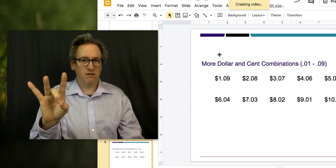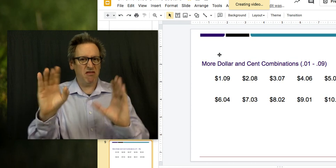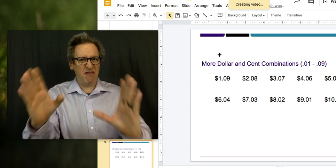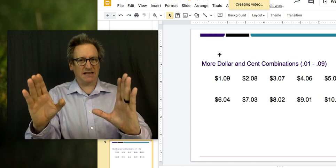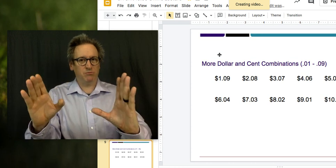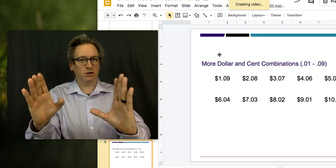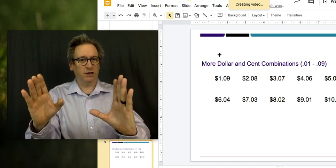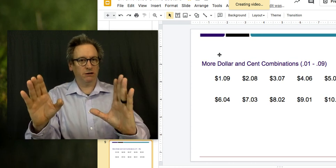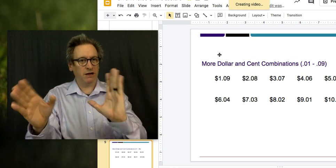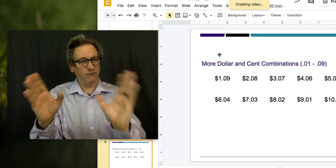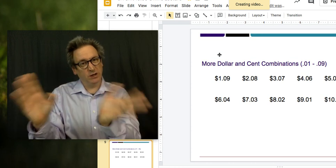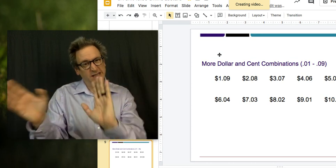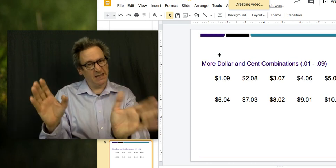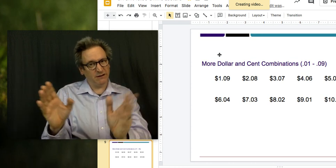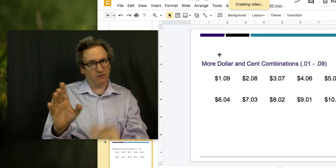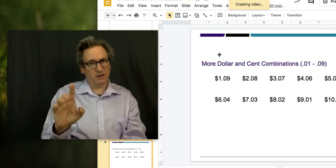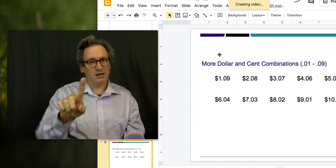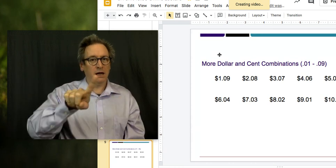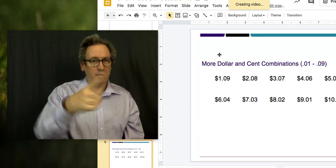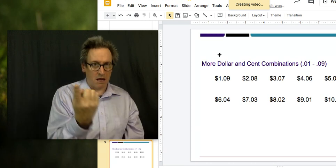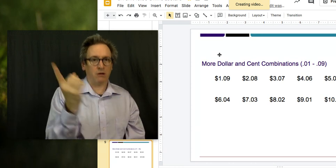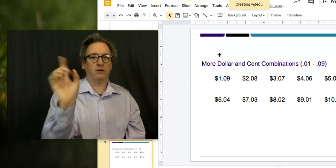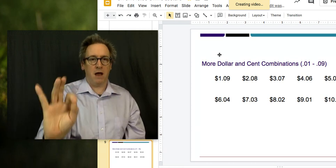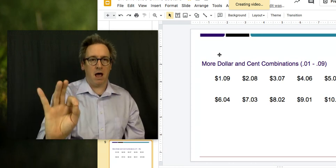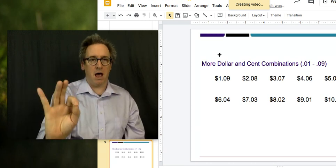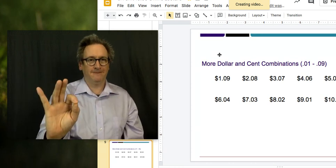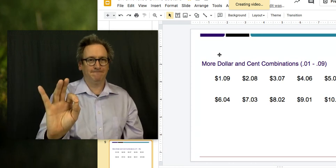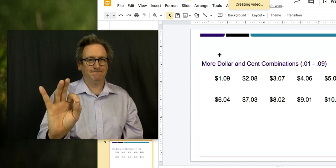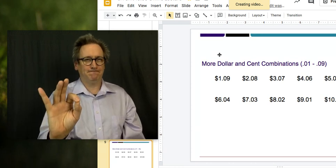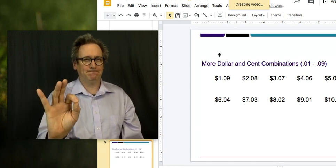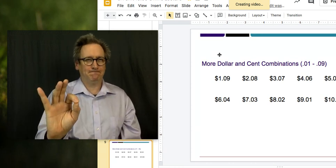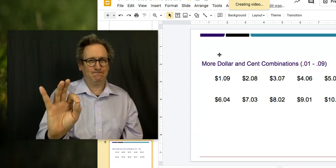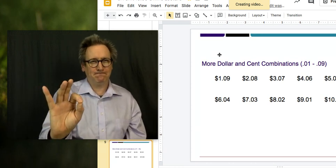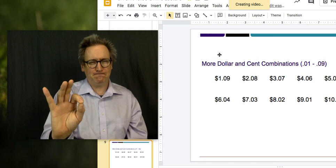$2.08. That's more clear. If you can see the difference, $1.09.